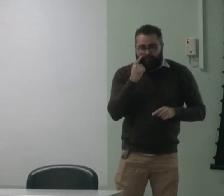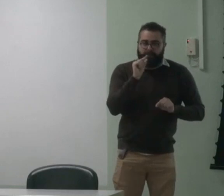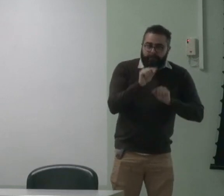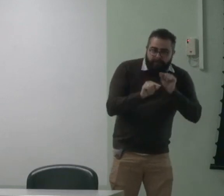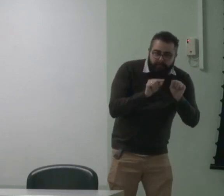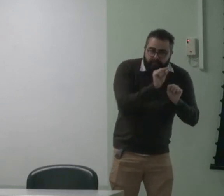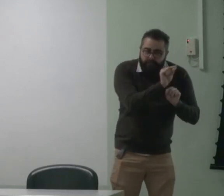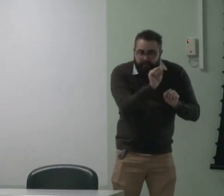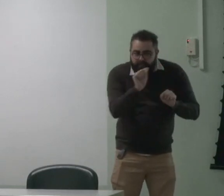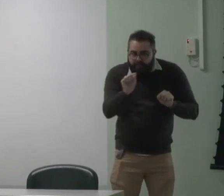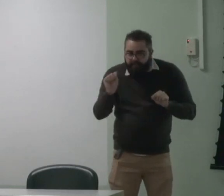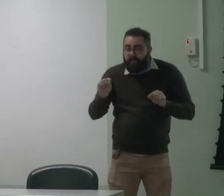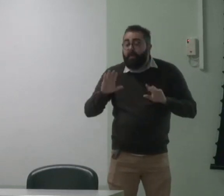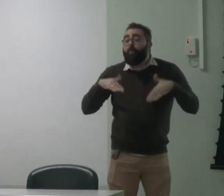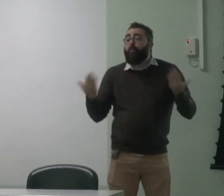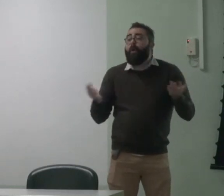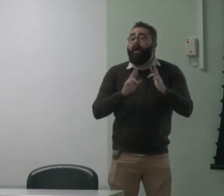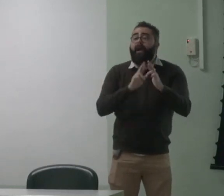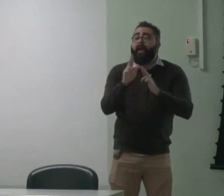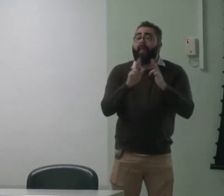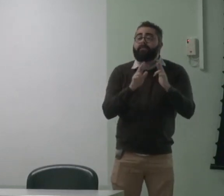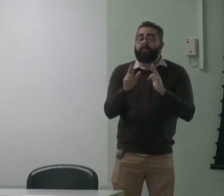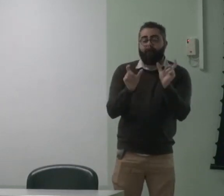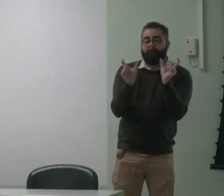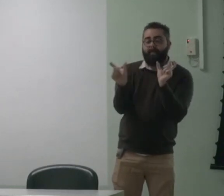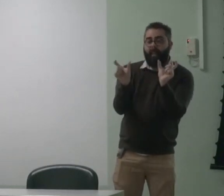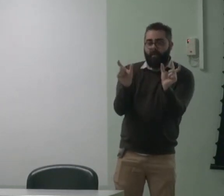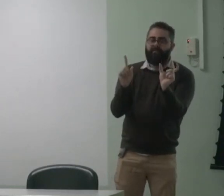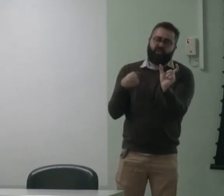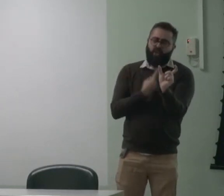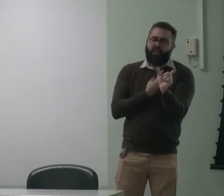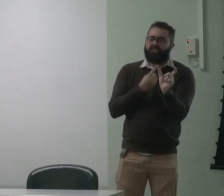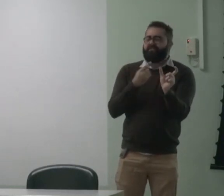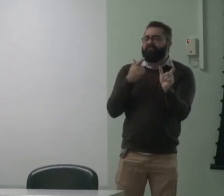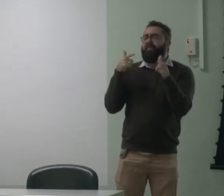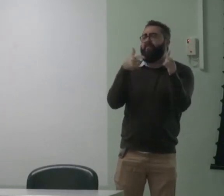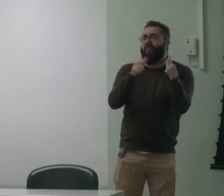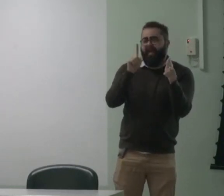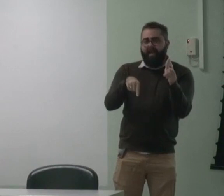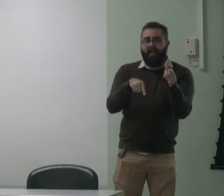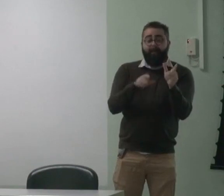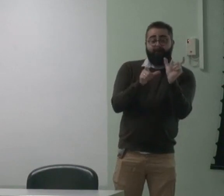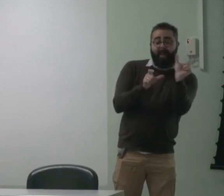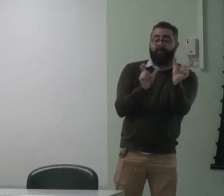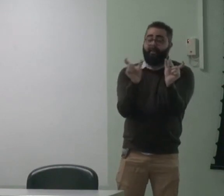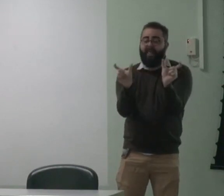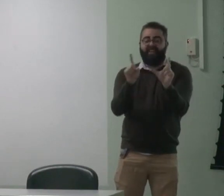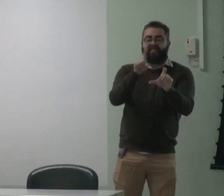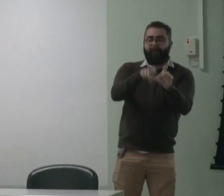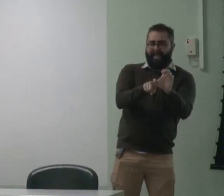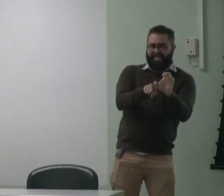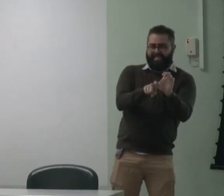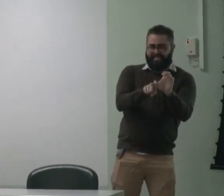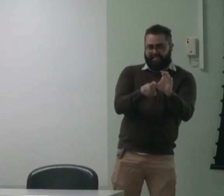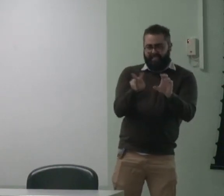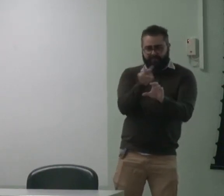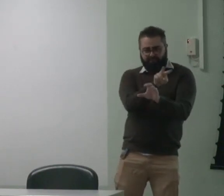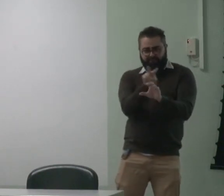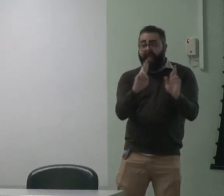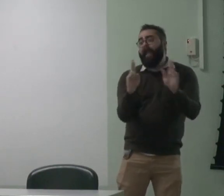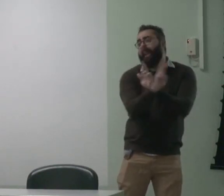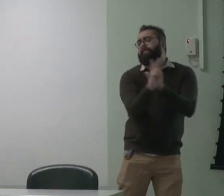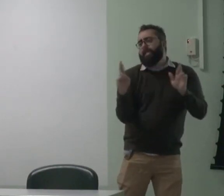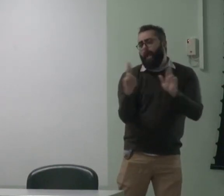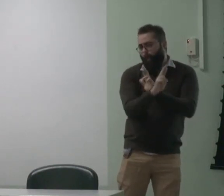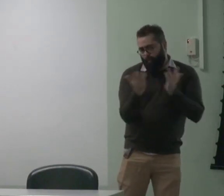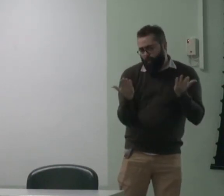relations between words, and those are, we call them dependencies, but we'll see that some of them are not dependencies really in the strictly linguistic